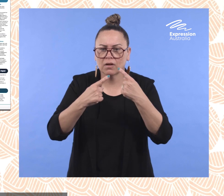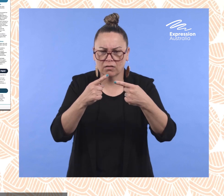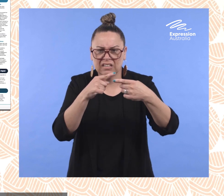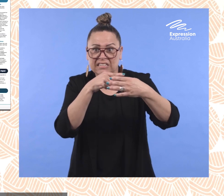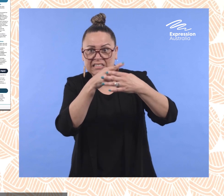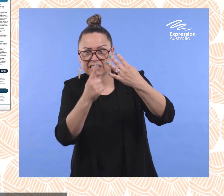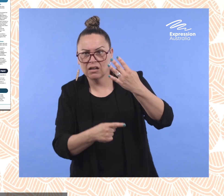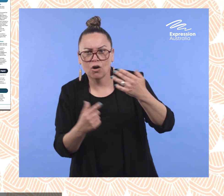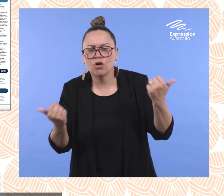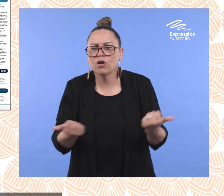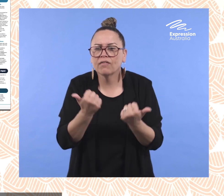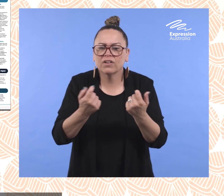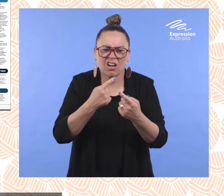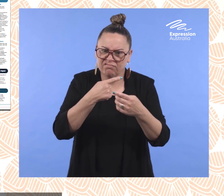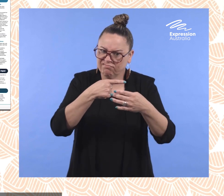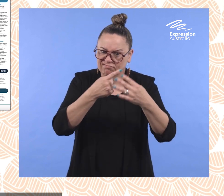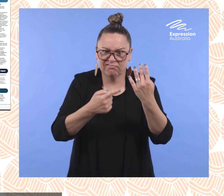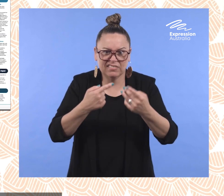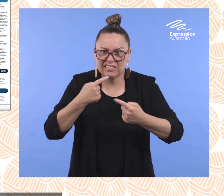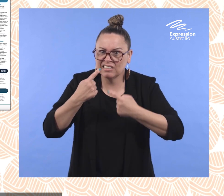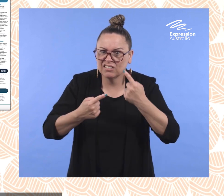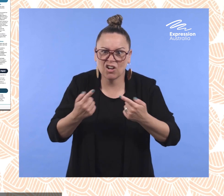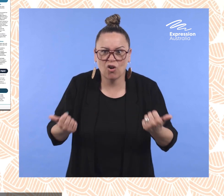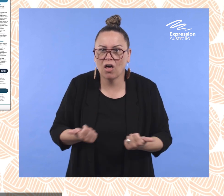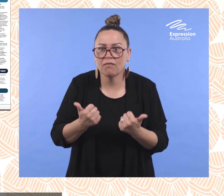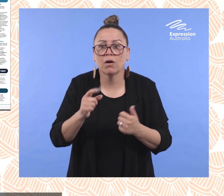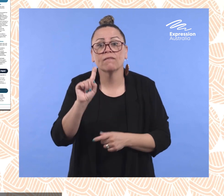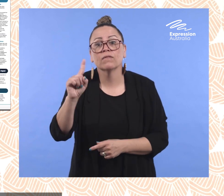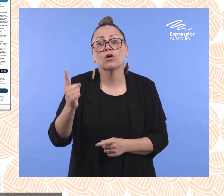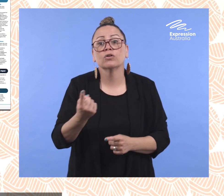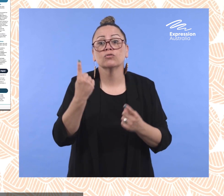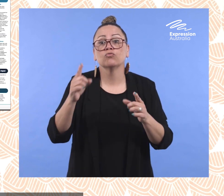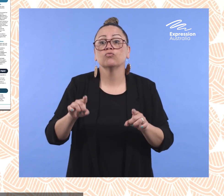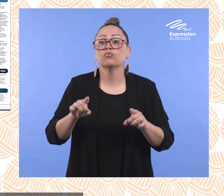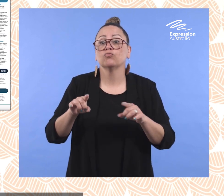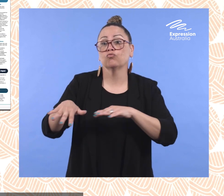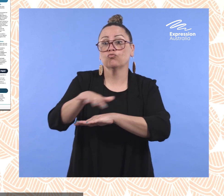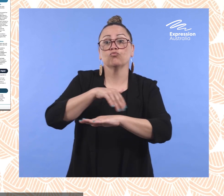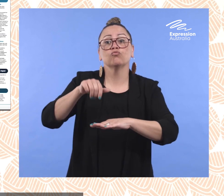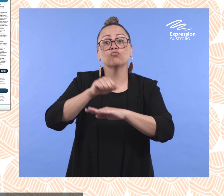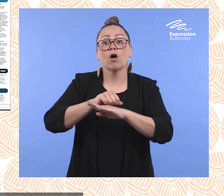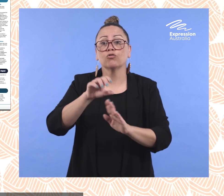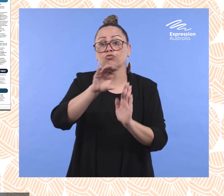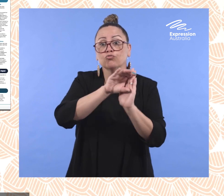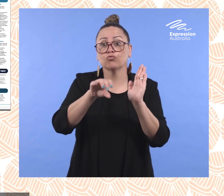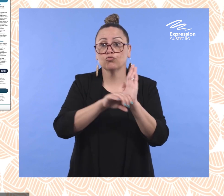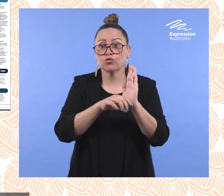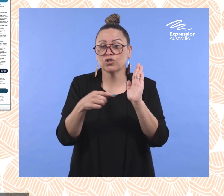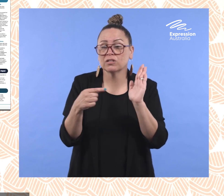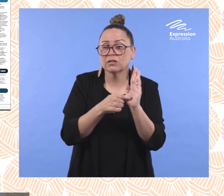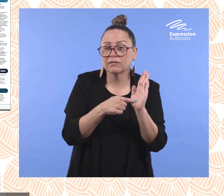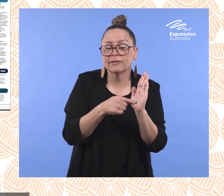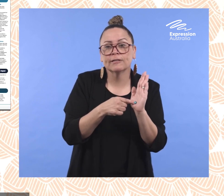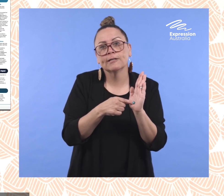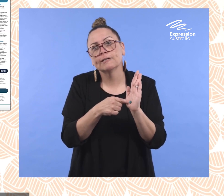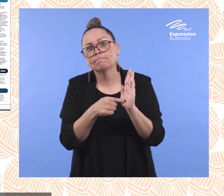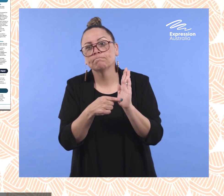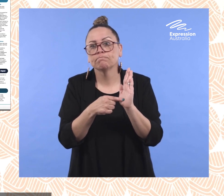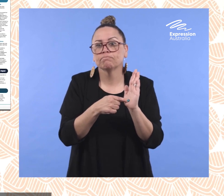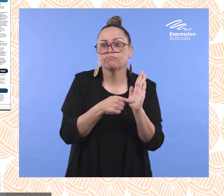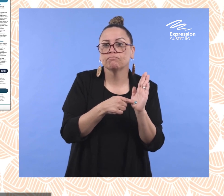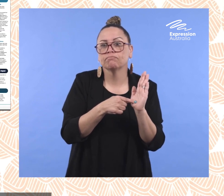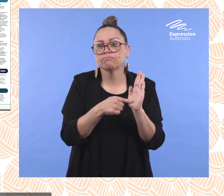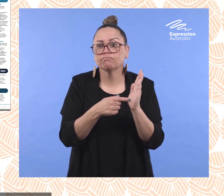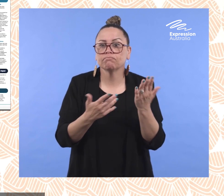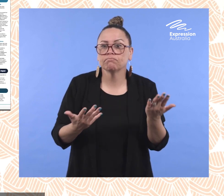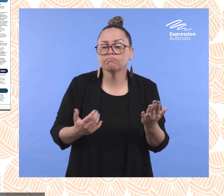So what about the detail? Yeah. Not enough detail. Well, firstly, the Australian Constitution, it's